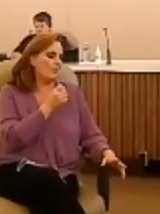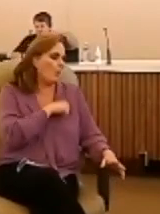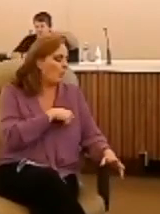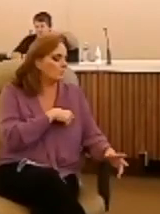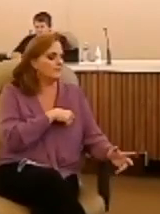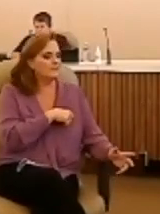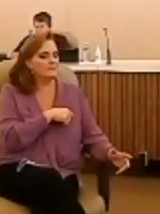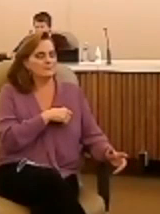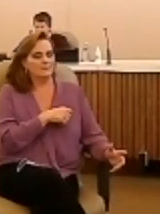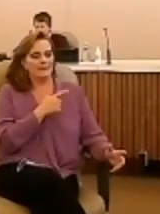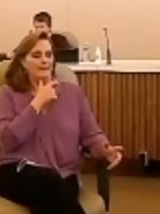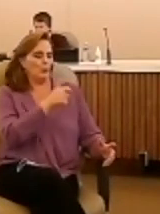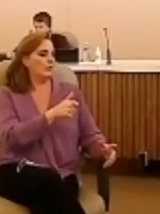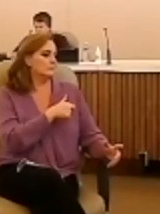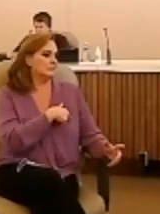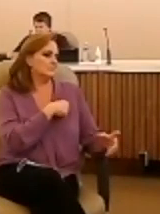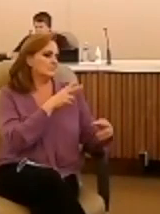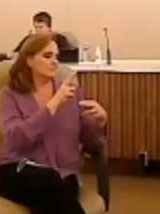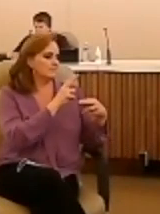tour of it